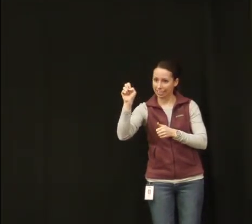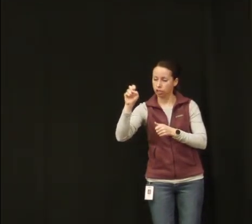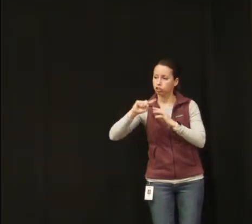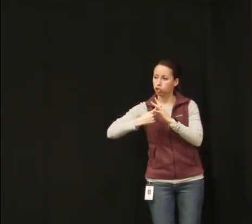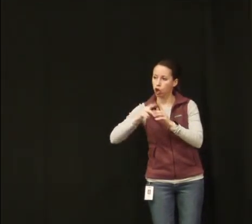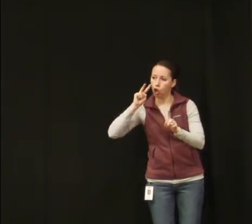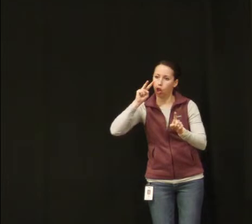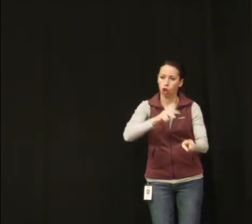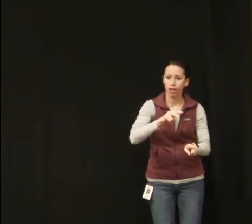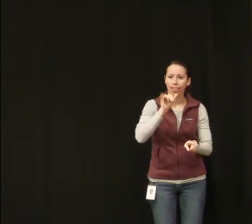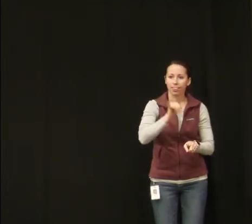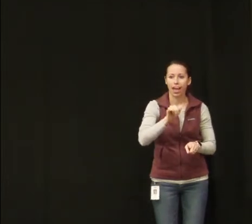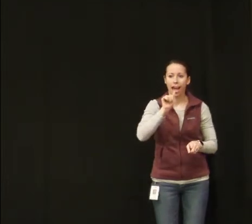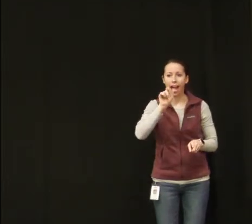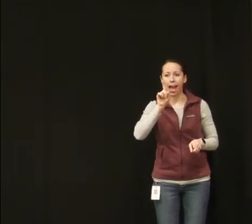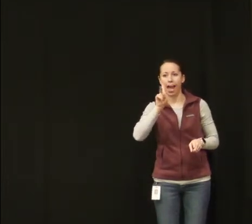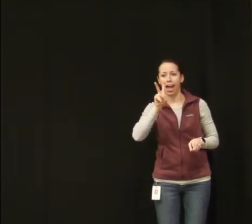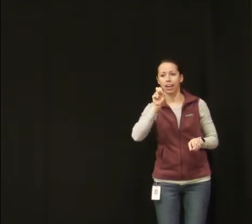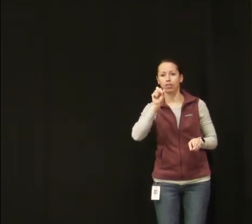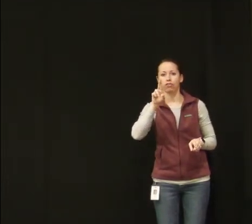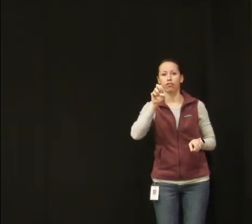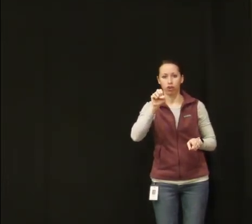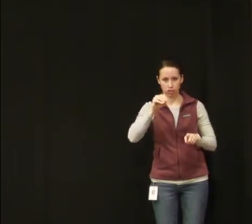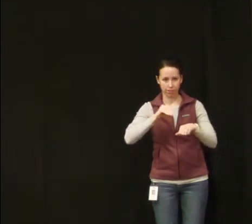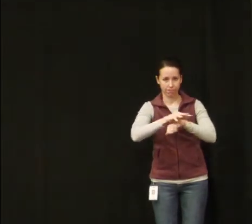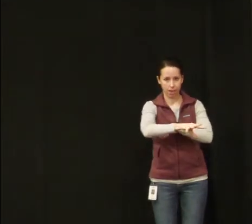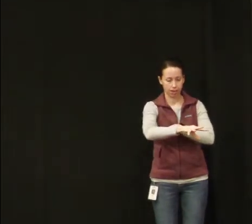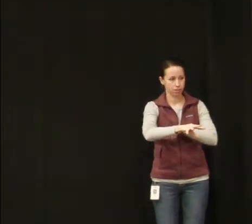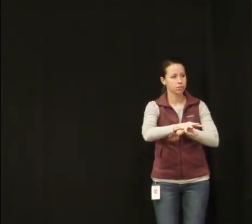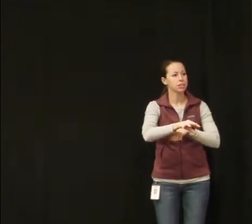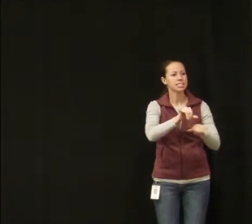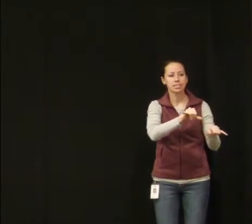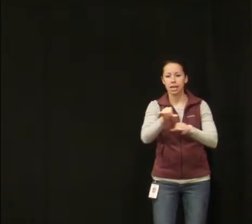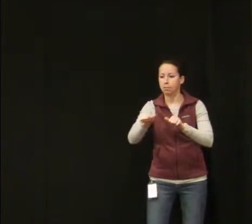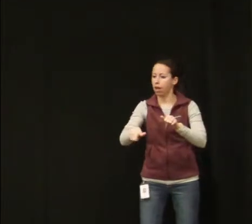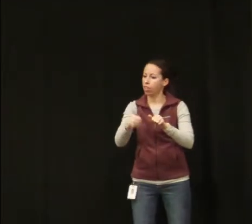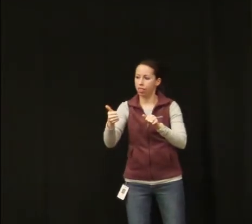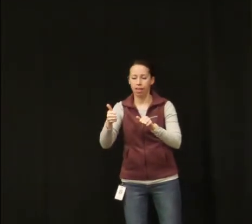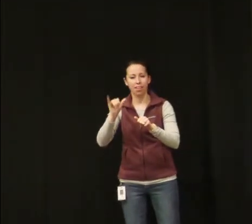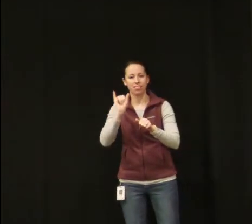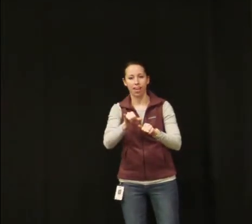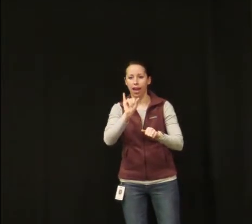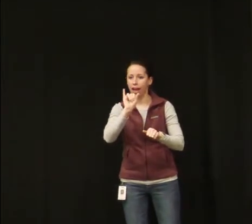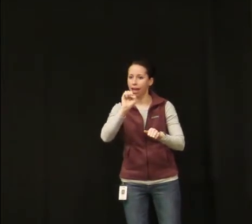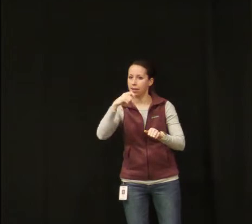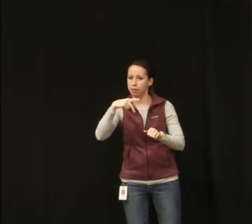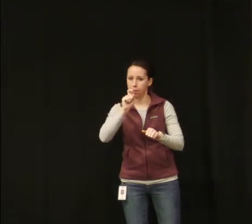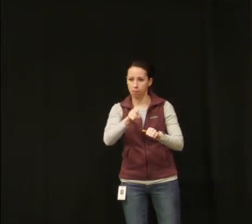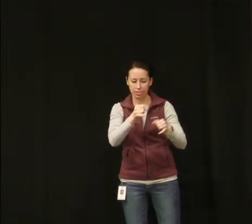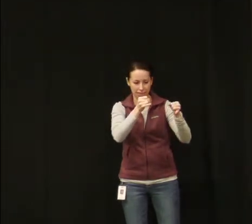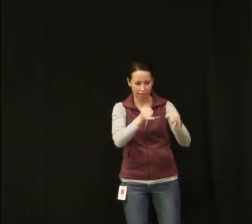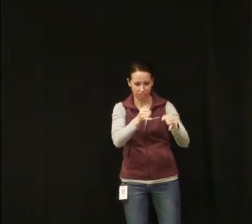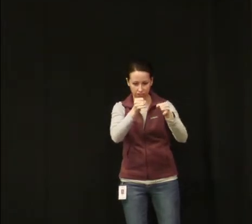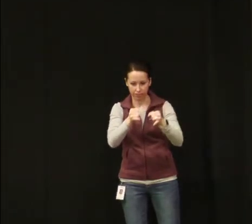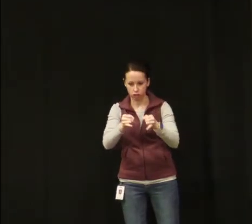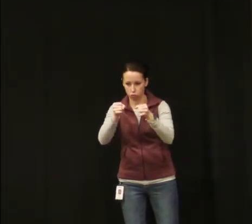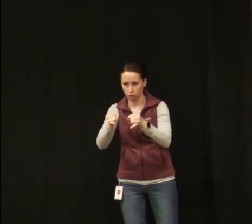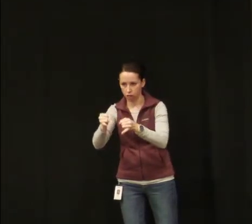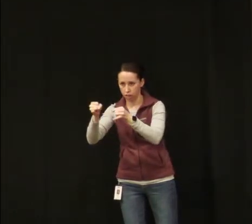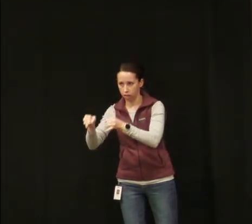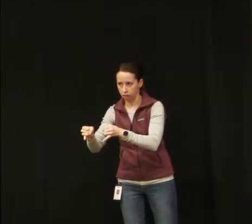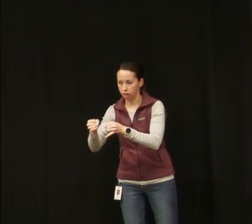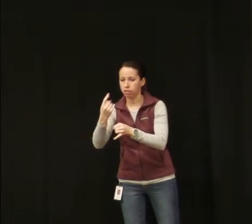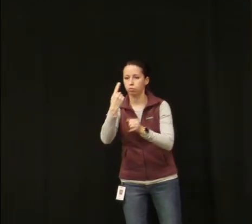else, the IEP has to be individualized. And this is just an example of the